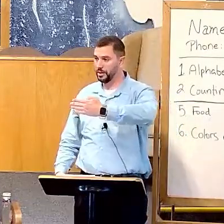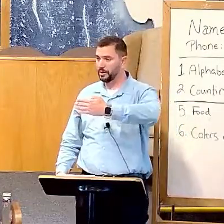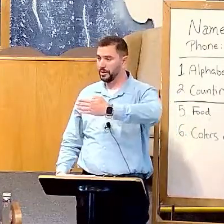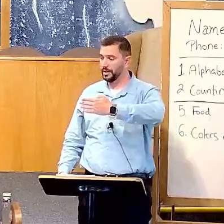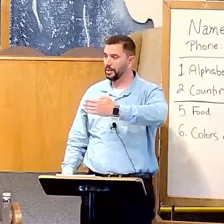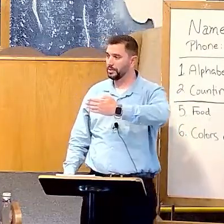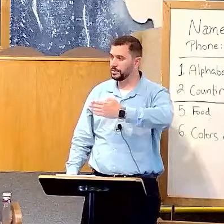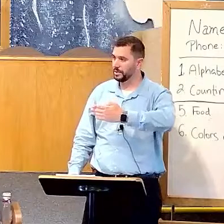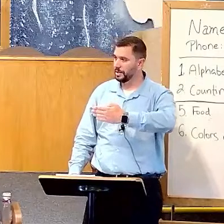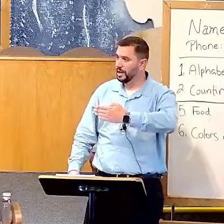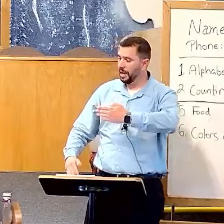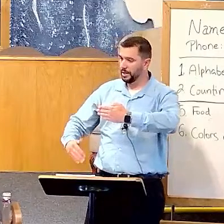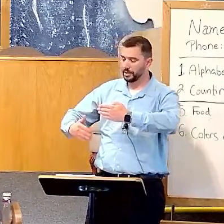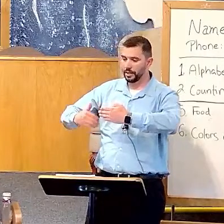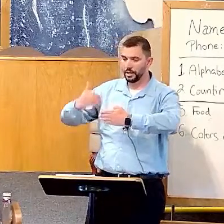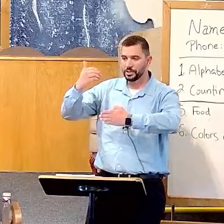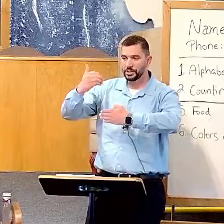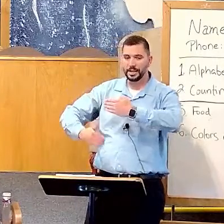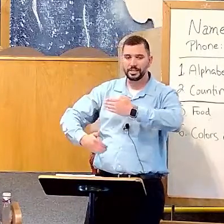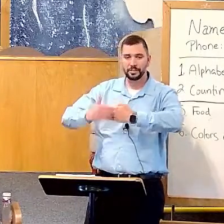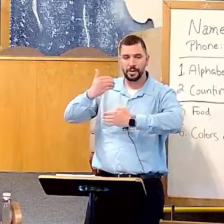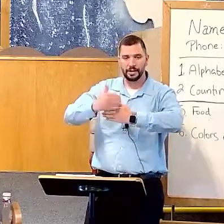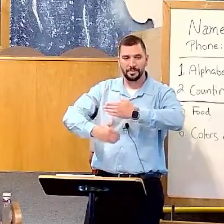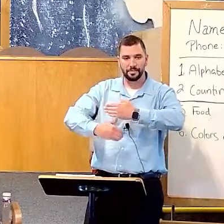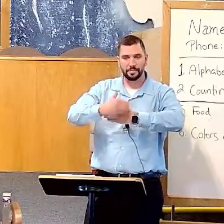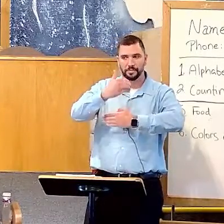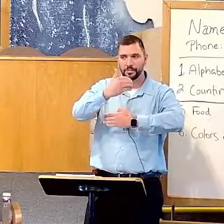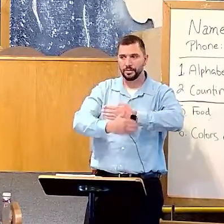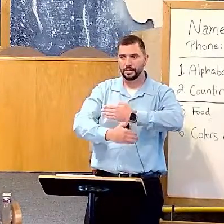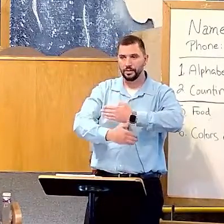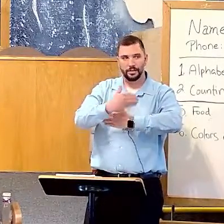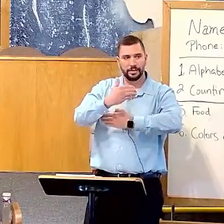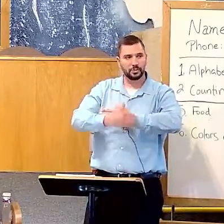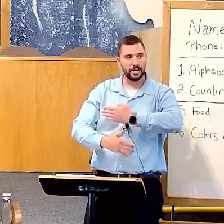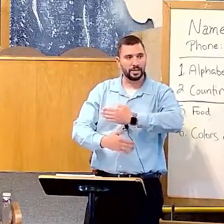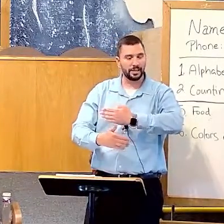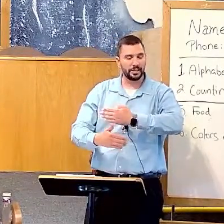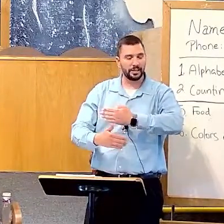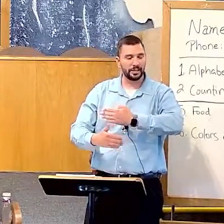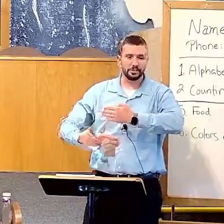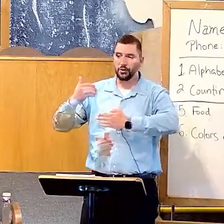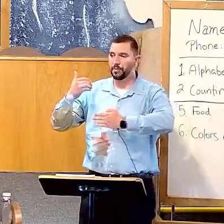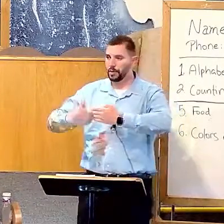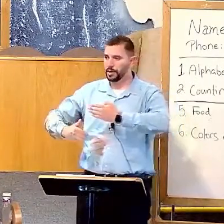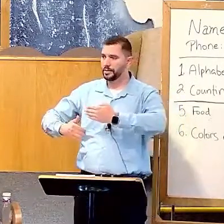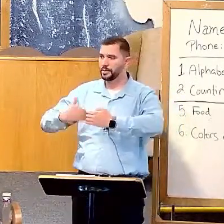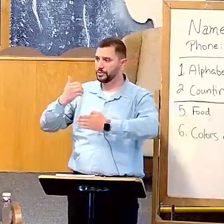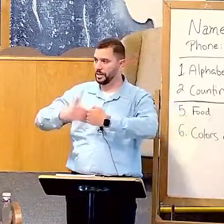hand out, and you're going to slice the bread. That's why it's like that, because a loaf of bread, you slice the